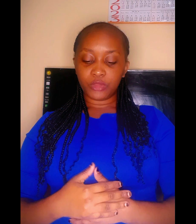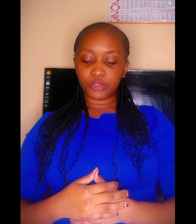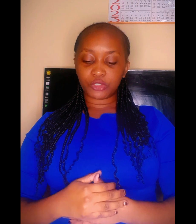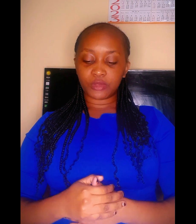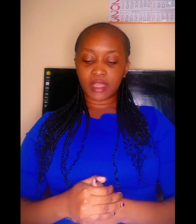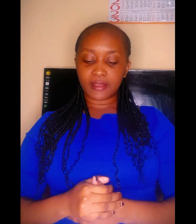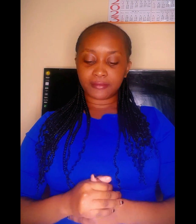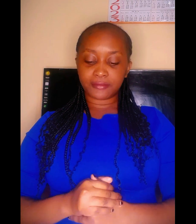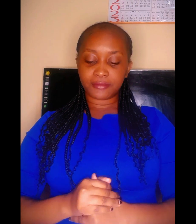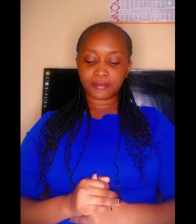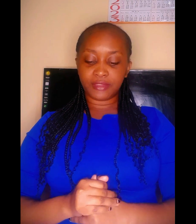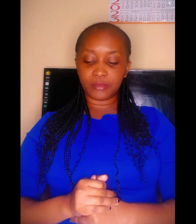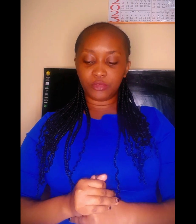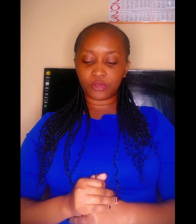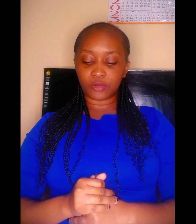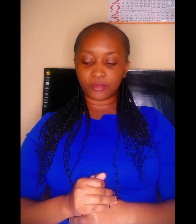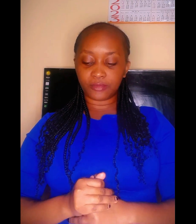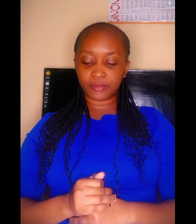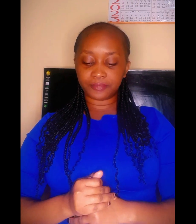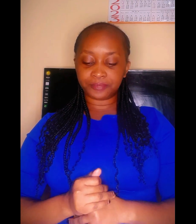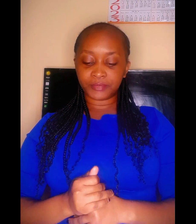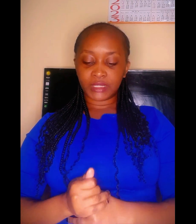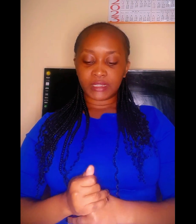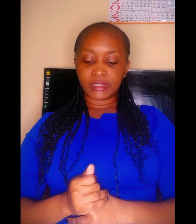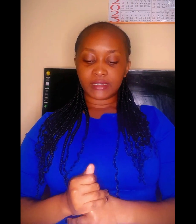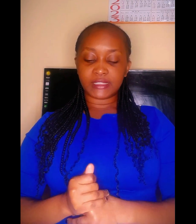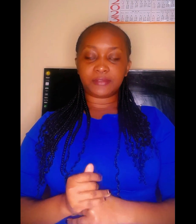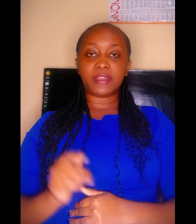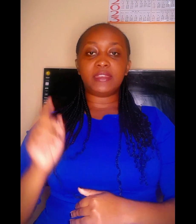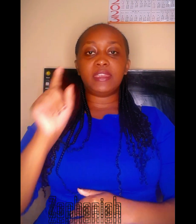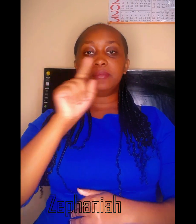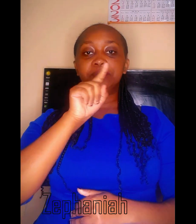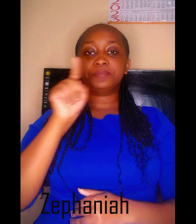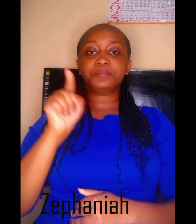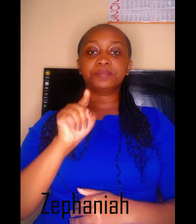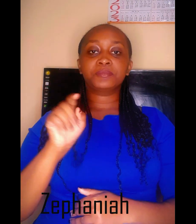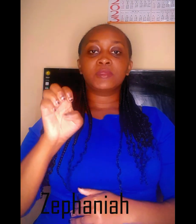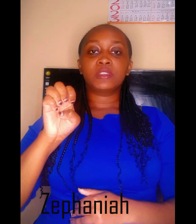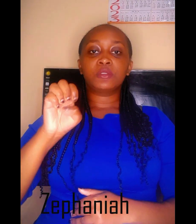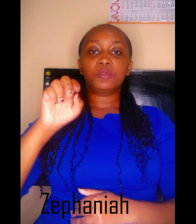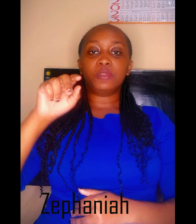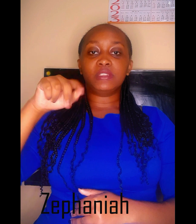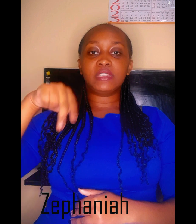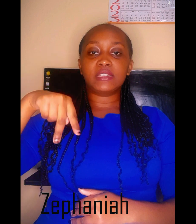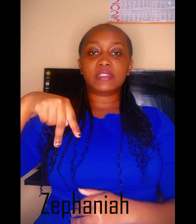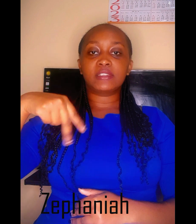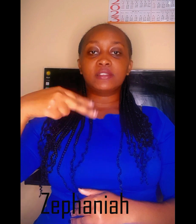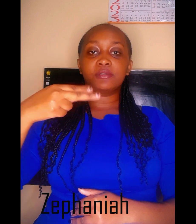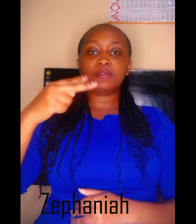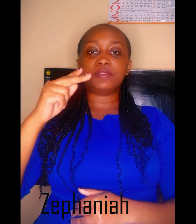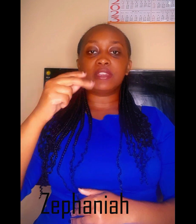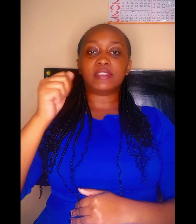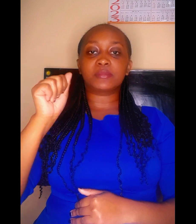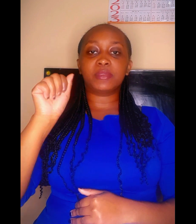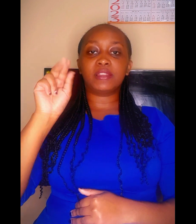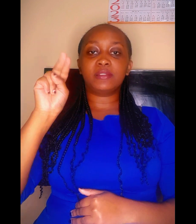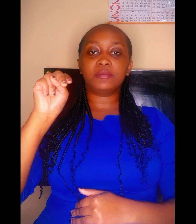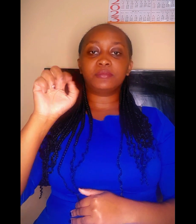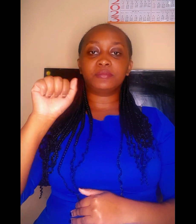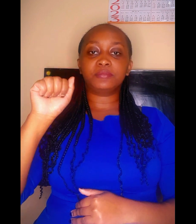We also have the book of Zephaniah, we'll just fingerspell.